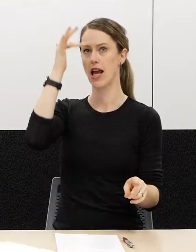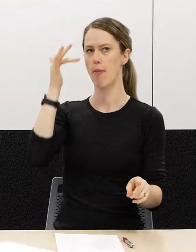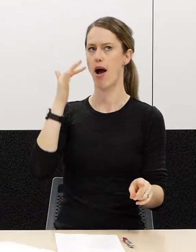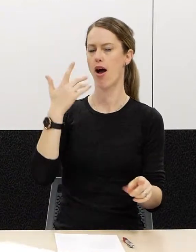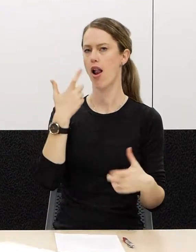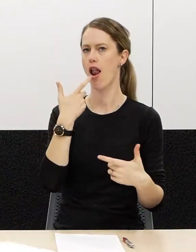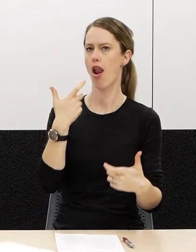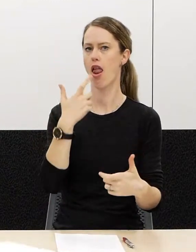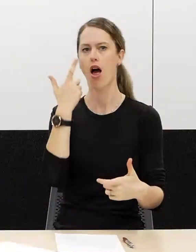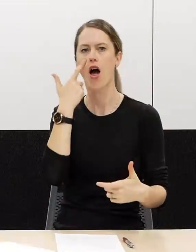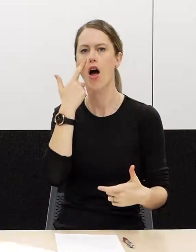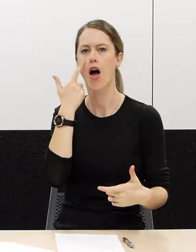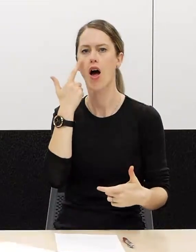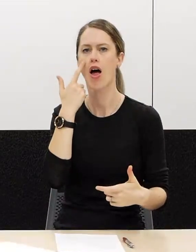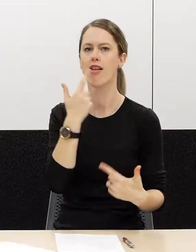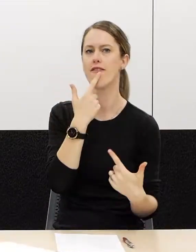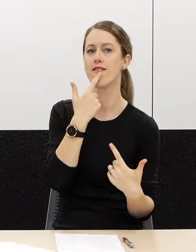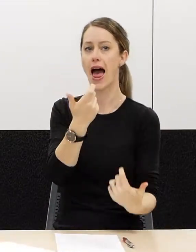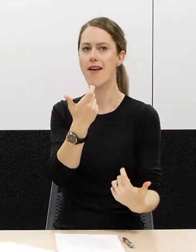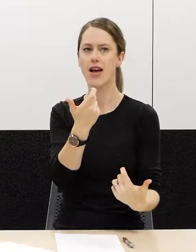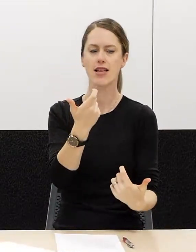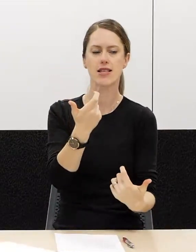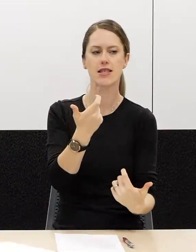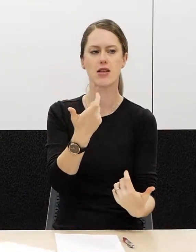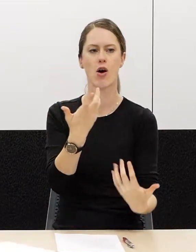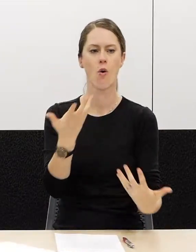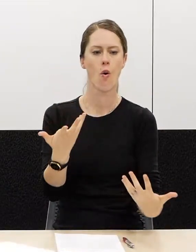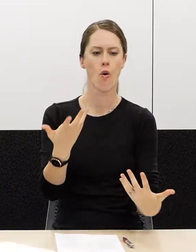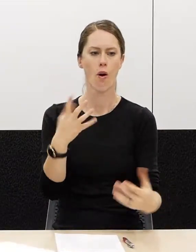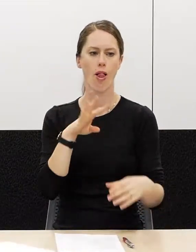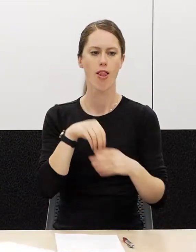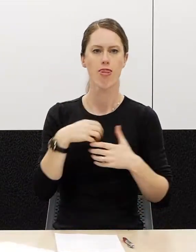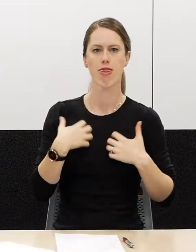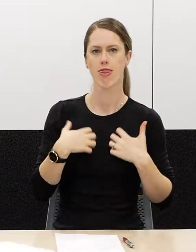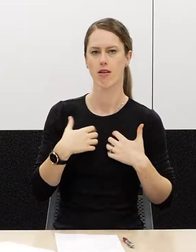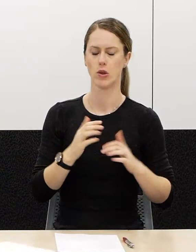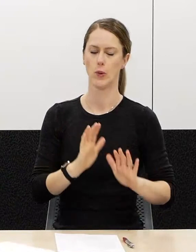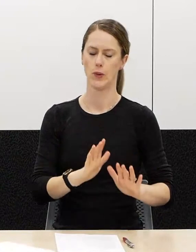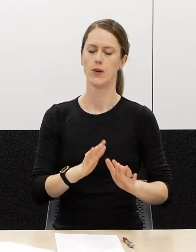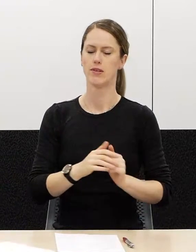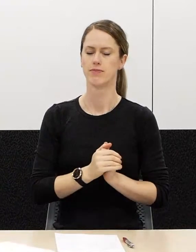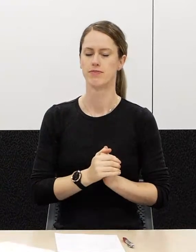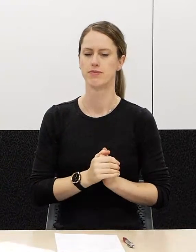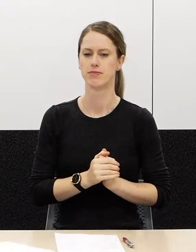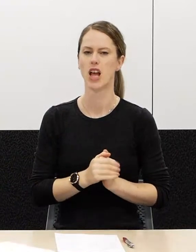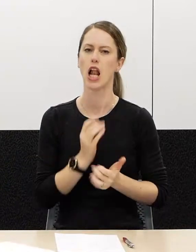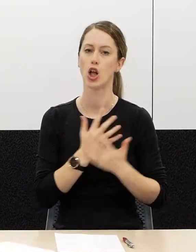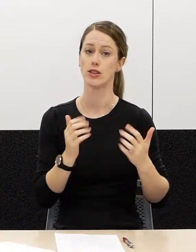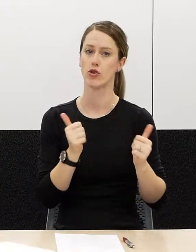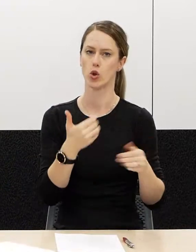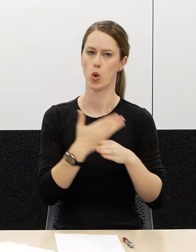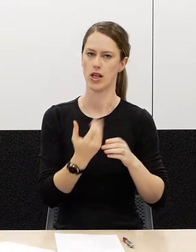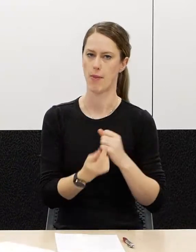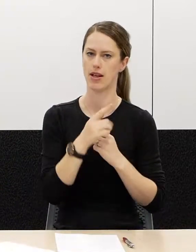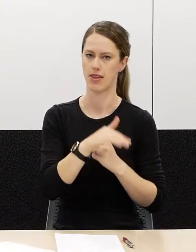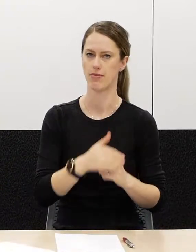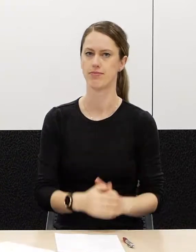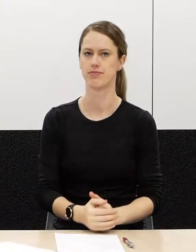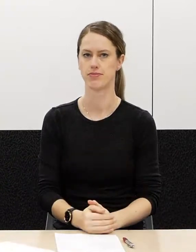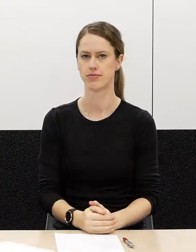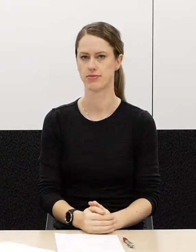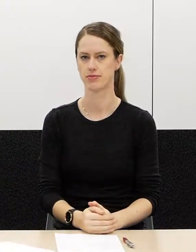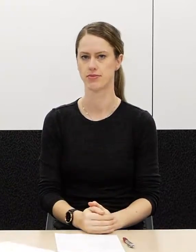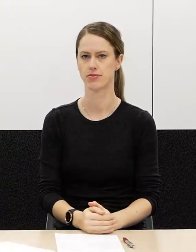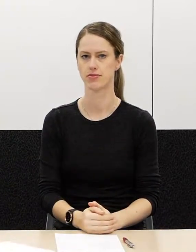about, the flavours that they might get into. So there's a lot of good stuff happening there.